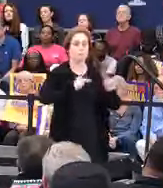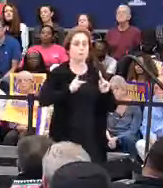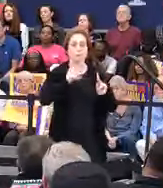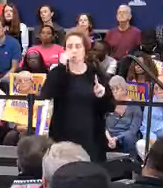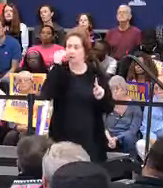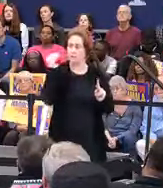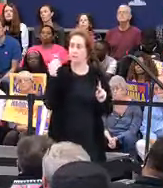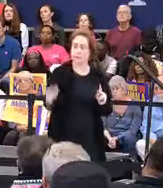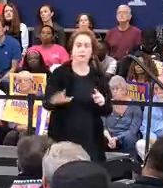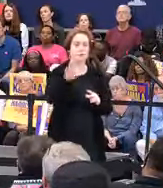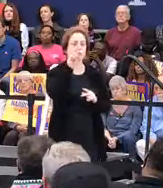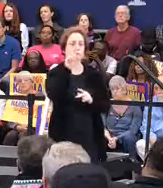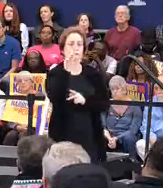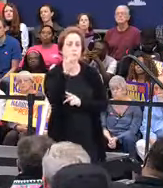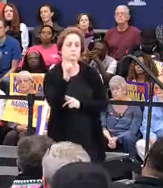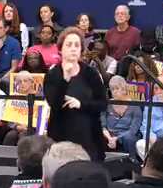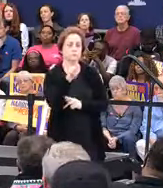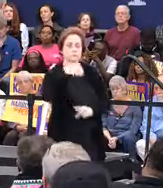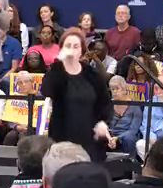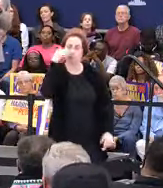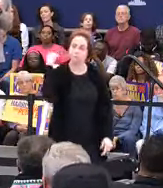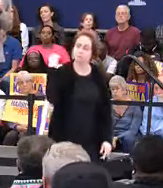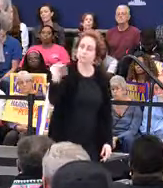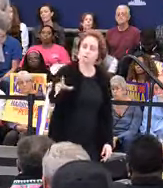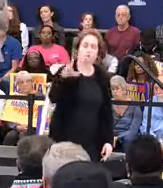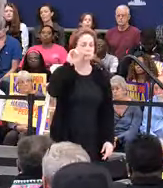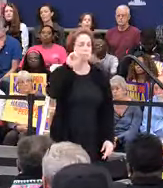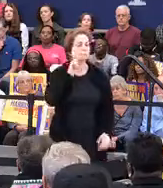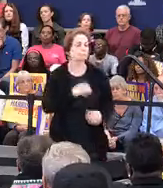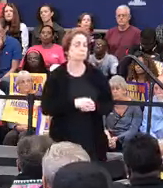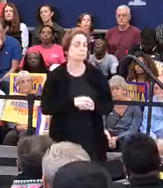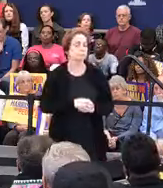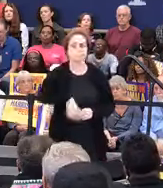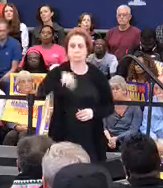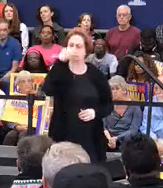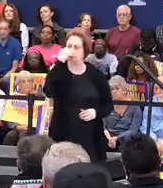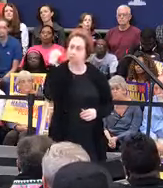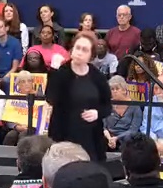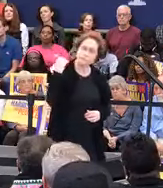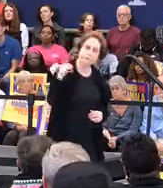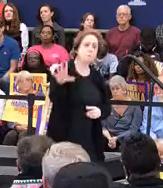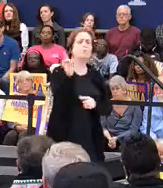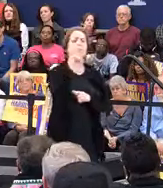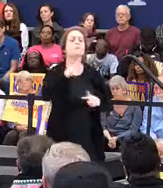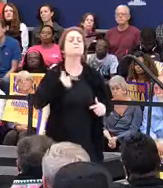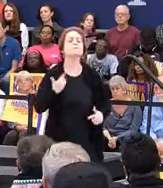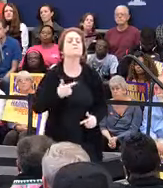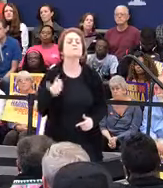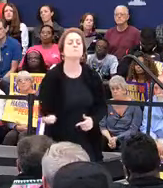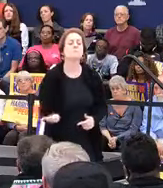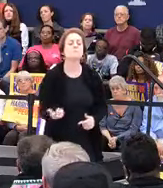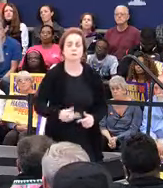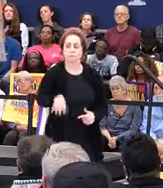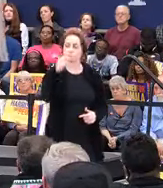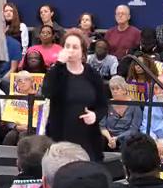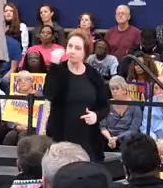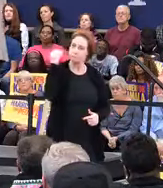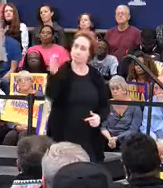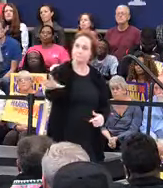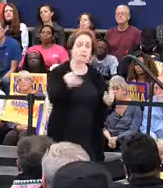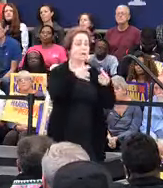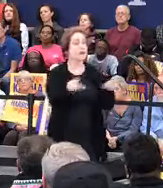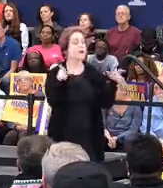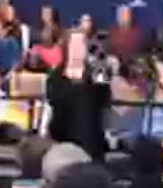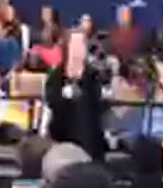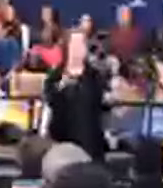Regardless of race, regardless of gender, regardless of where somebody lives, regardless of the language